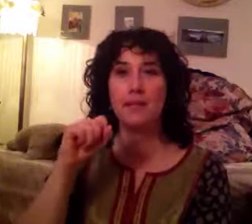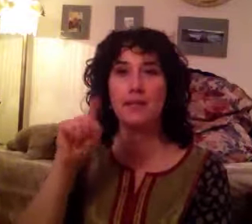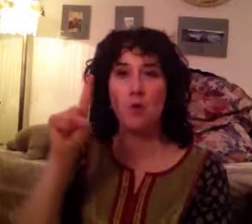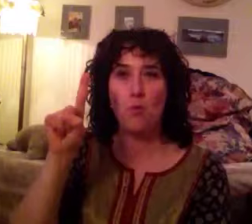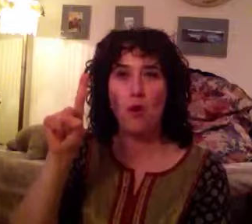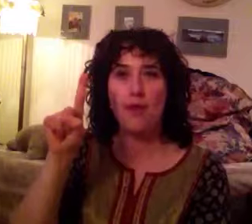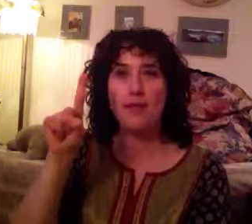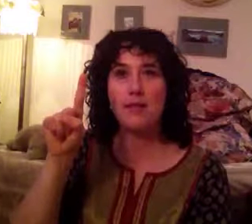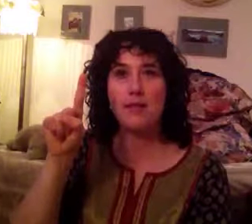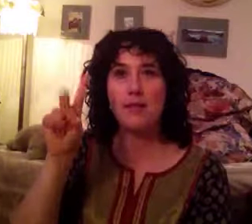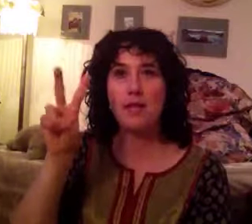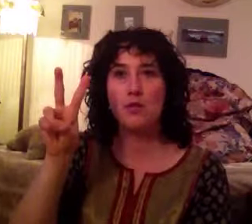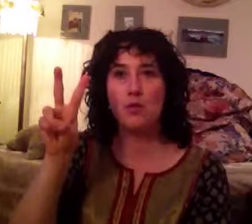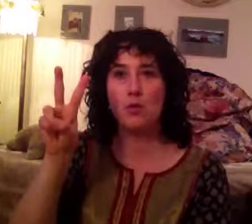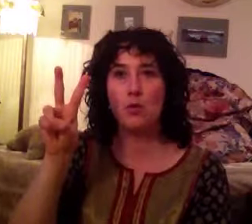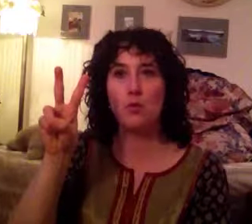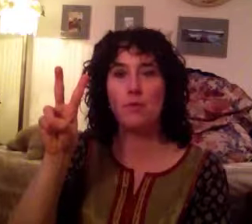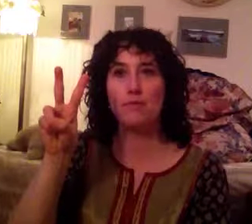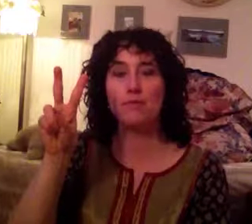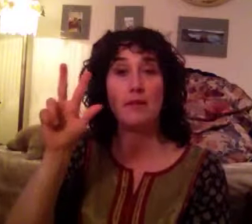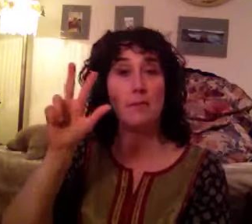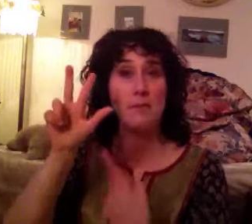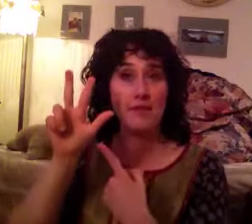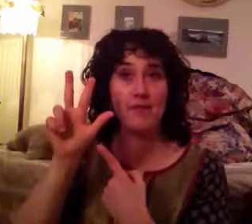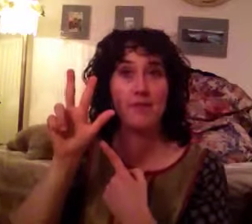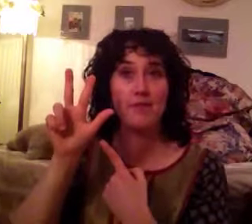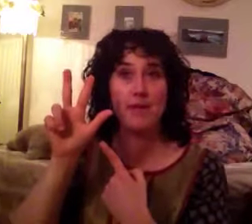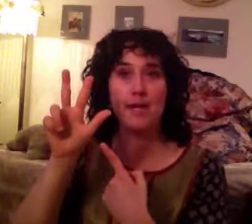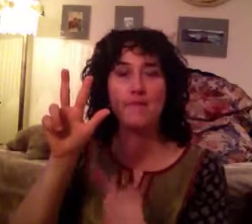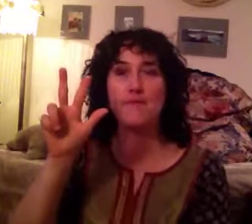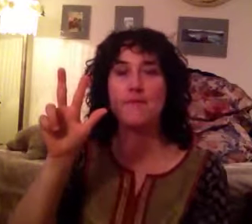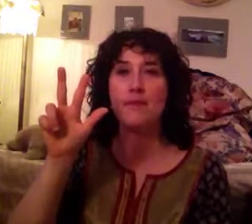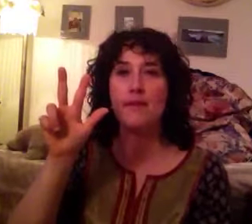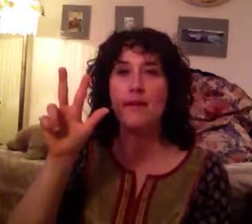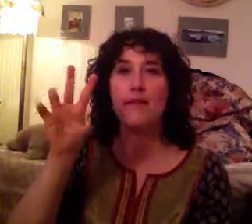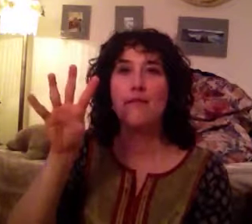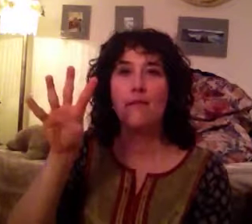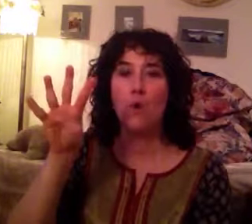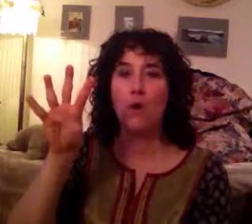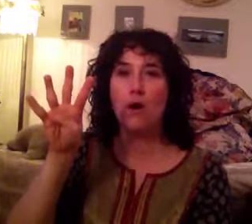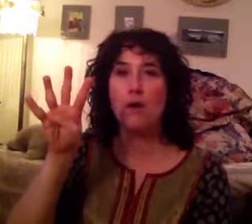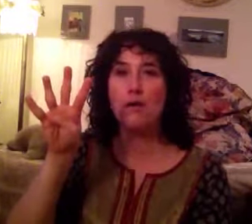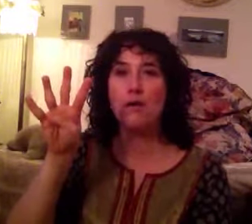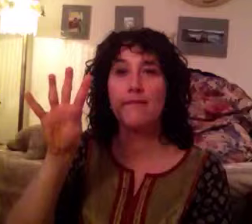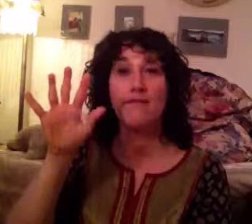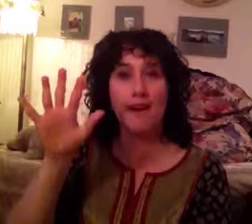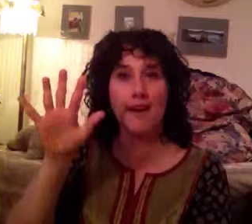So 1, 2, then remember this is 3, 4, 5,